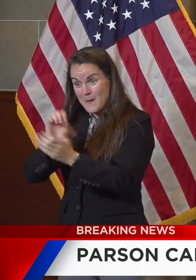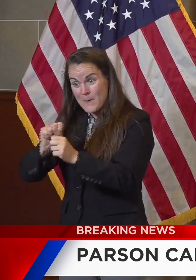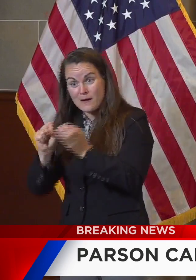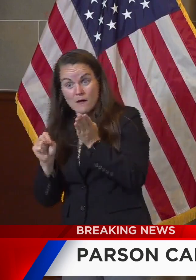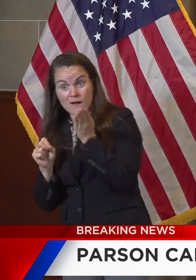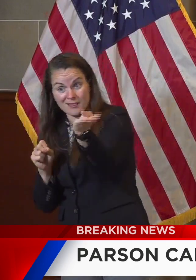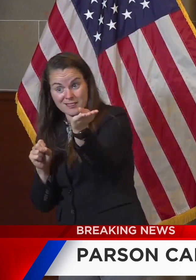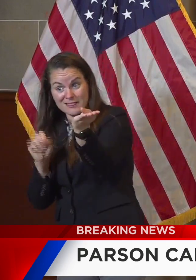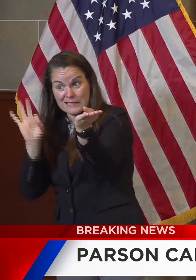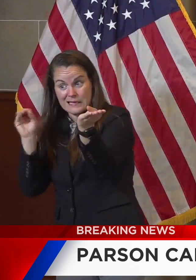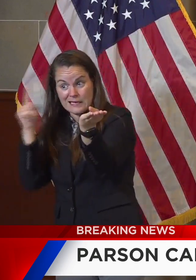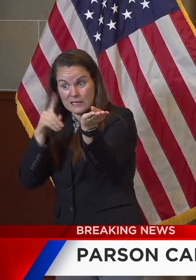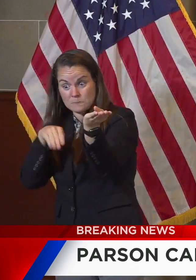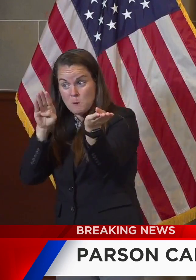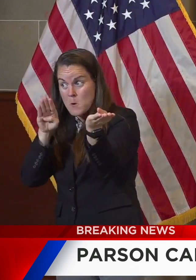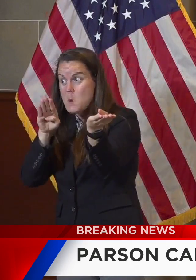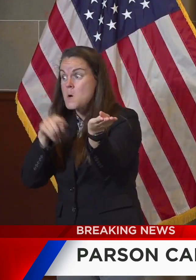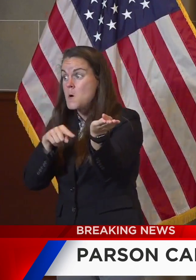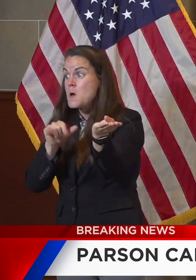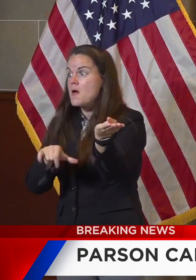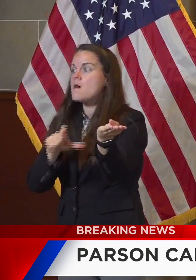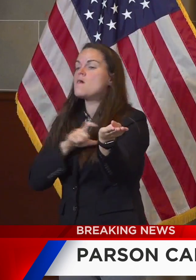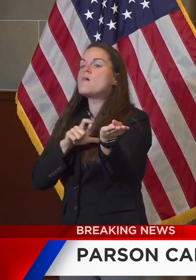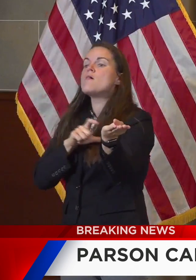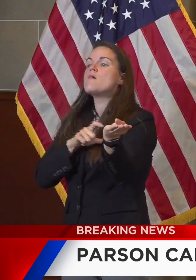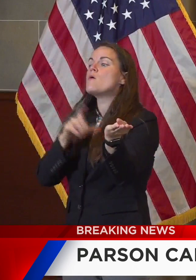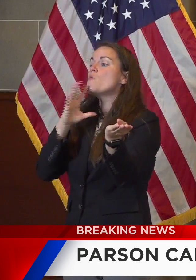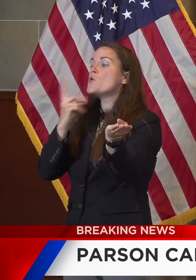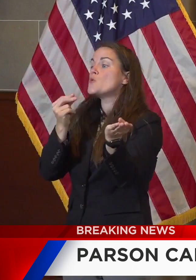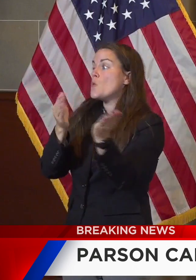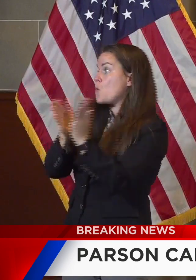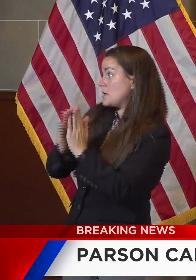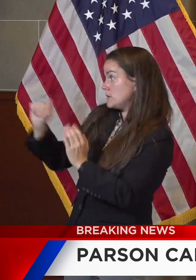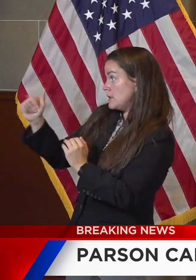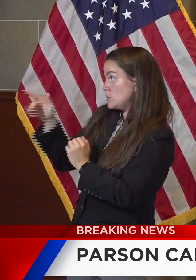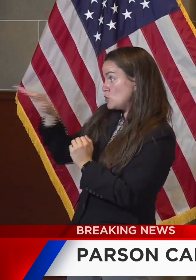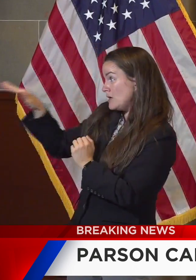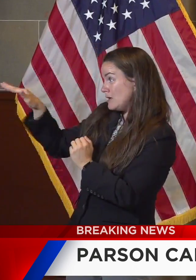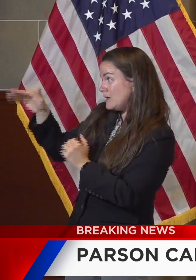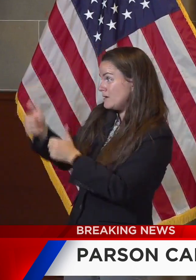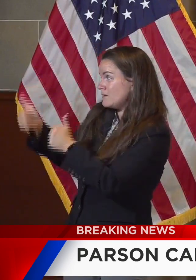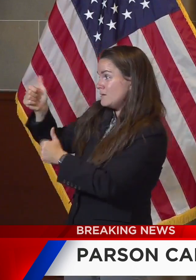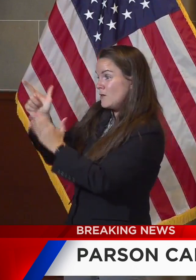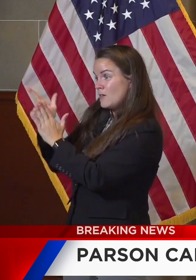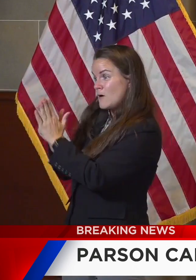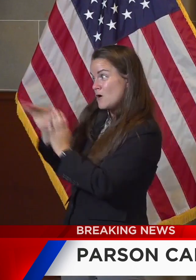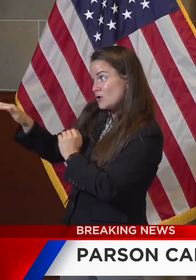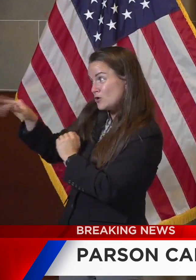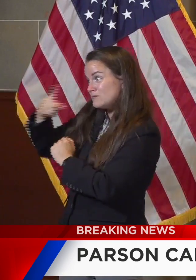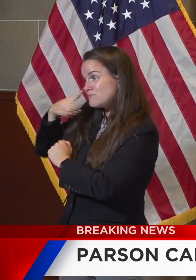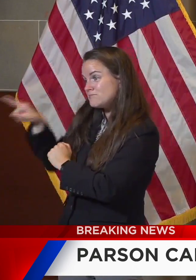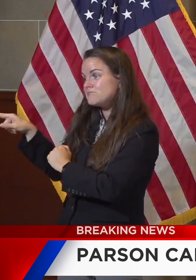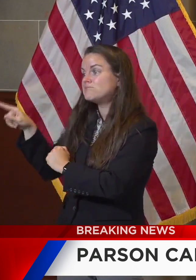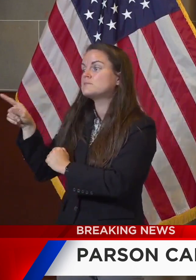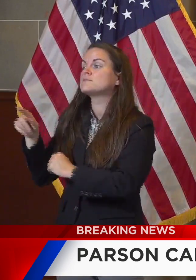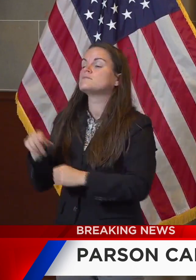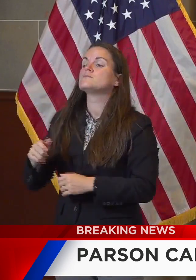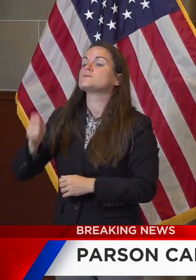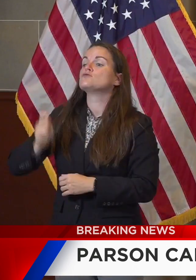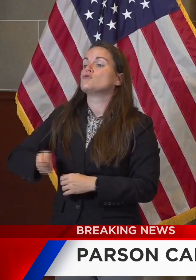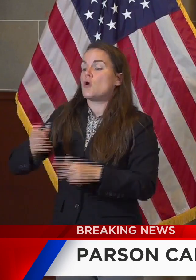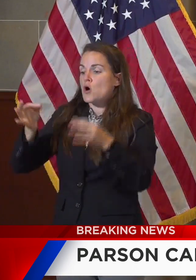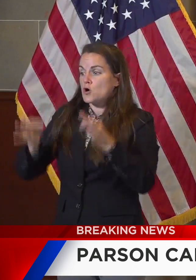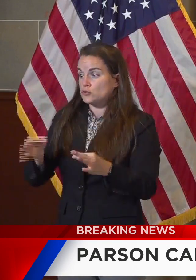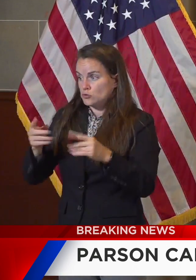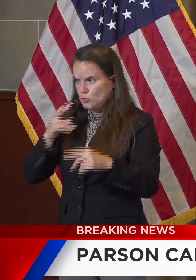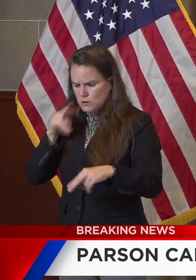Chief Law Enforcement Officer makes the request of the Attorney General, and the Circuit Attorney has not yet